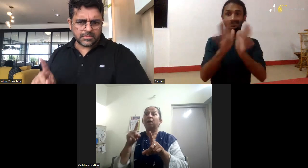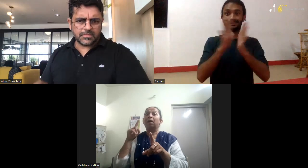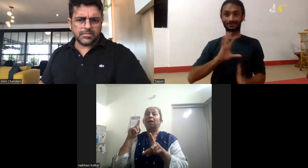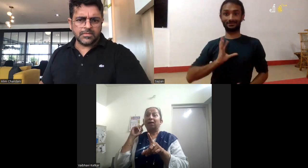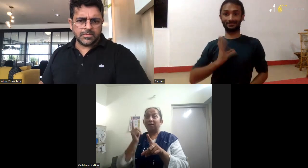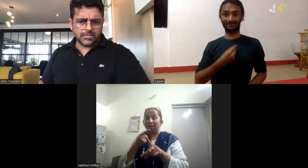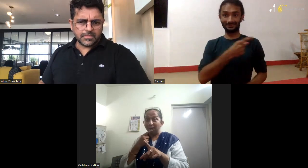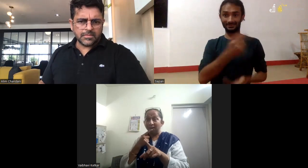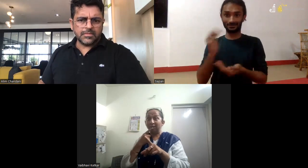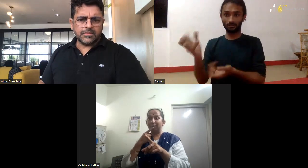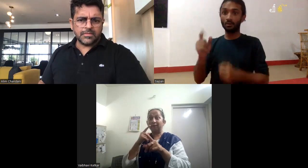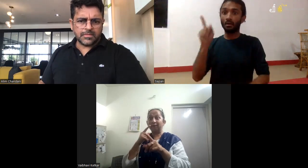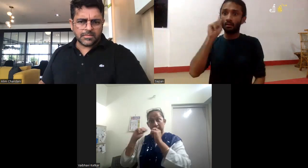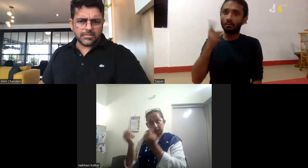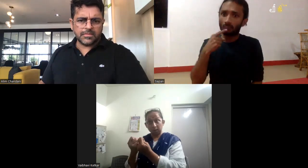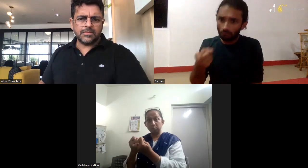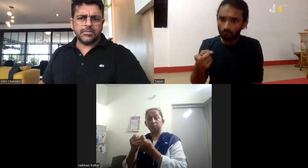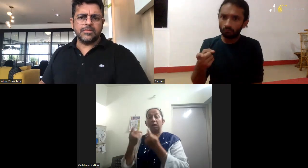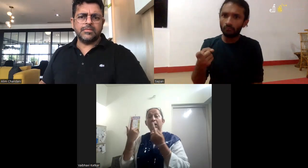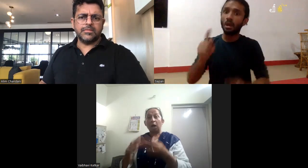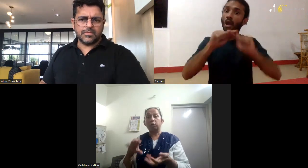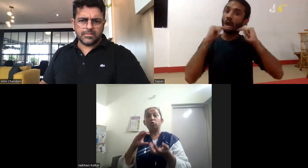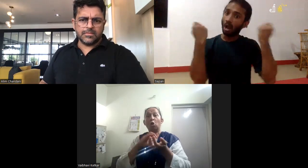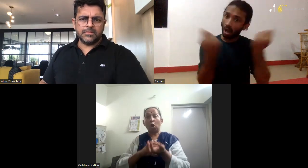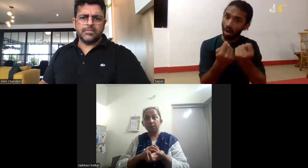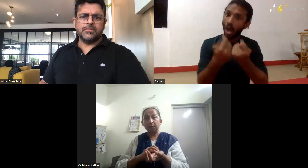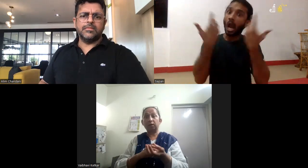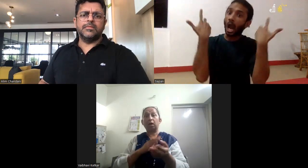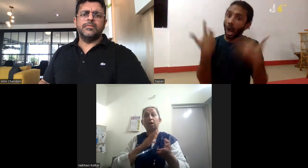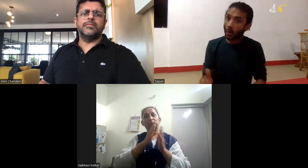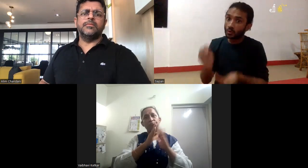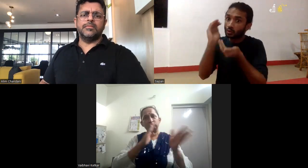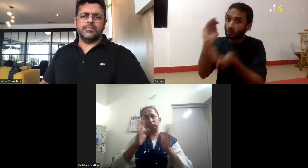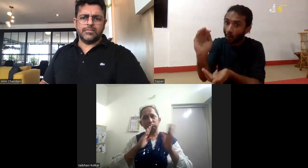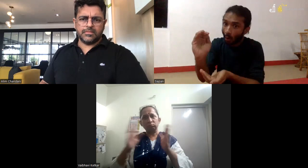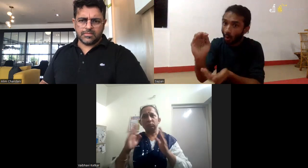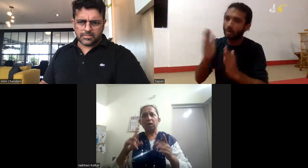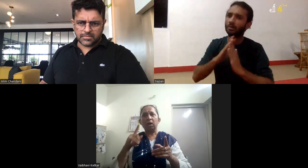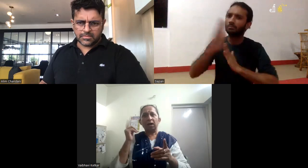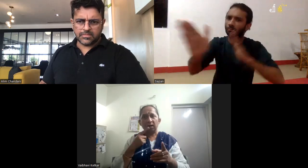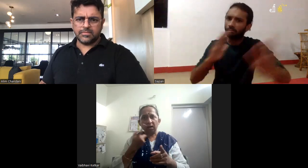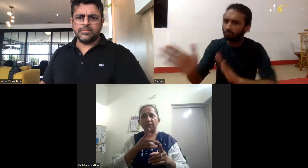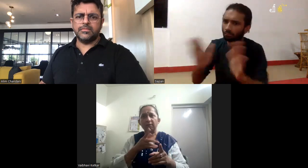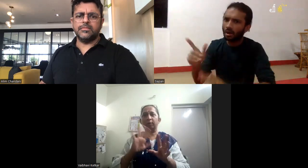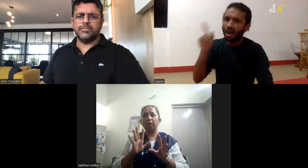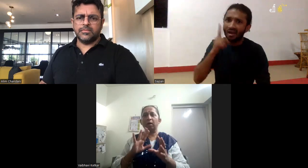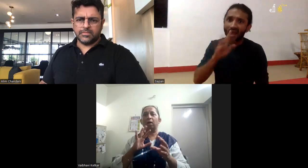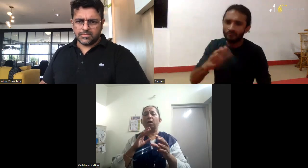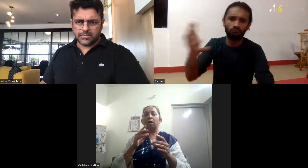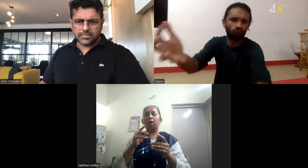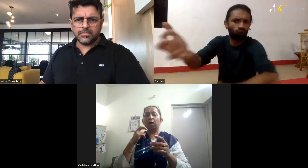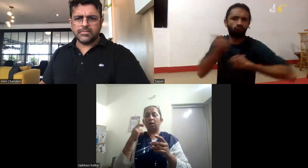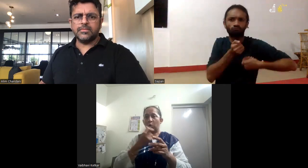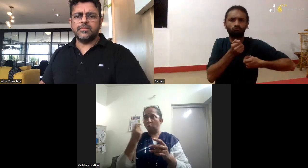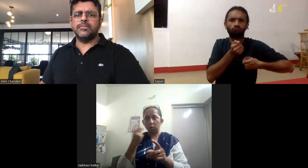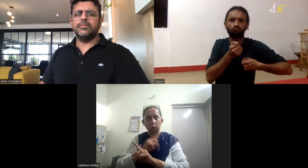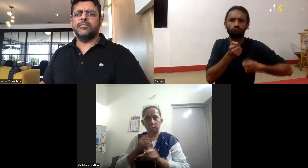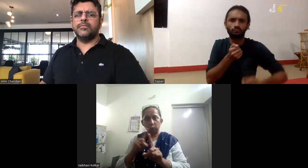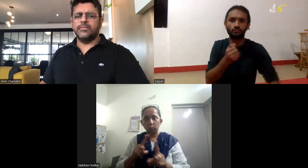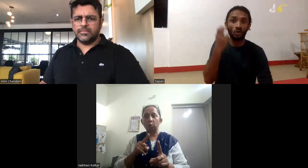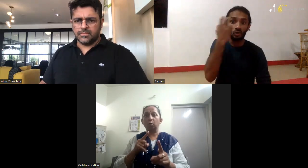the children whose parents are there and they think that they should go for the speech therapy and they might not able